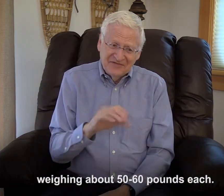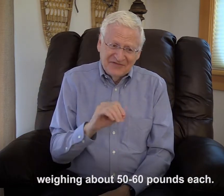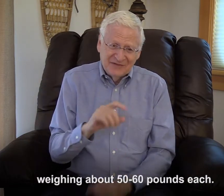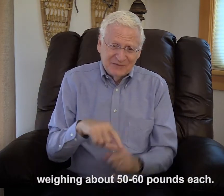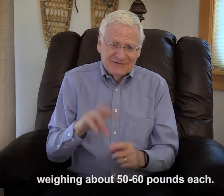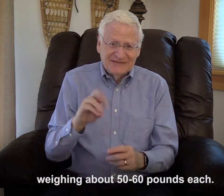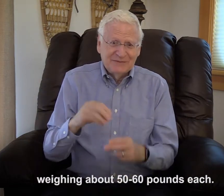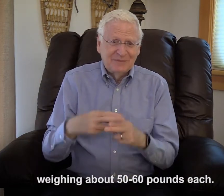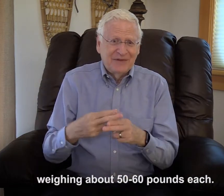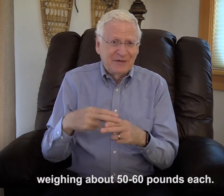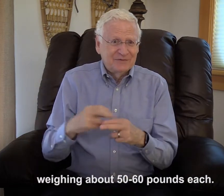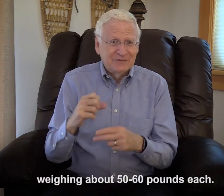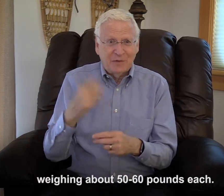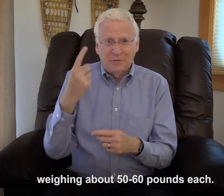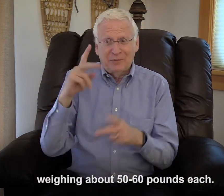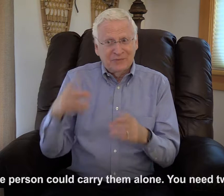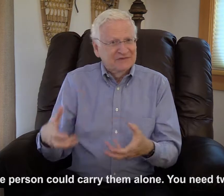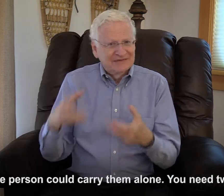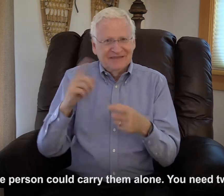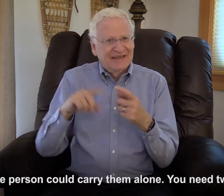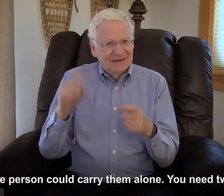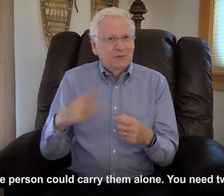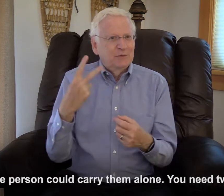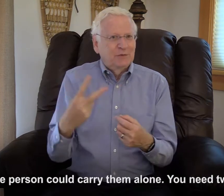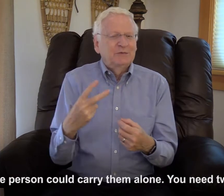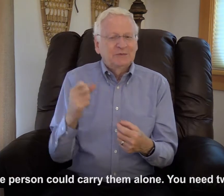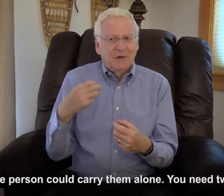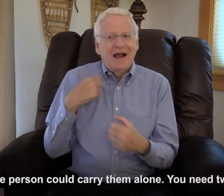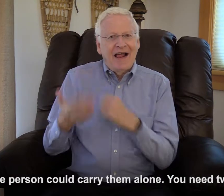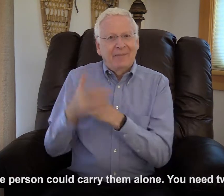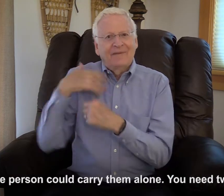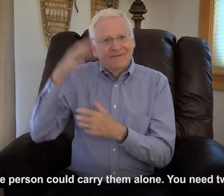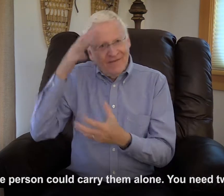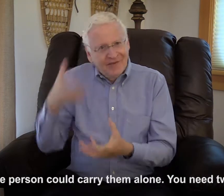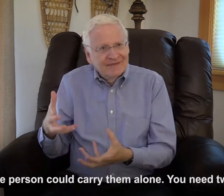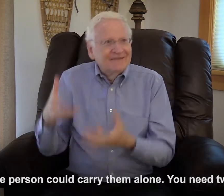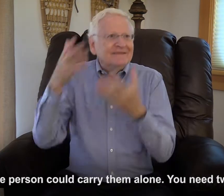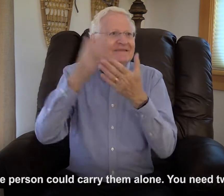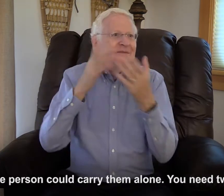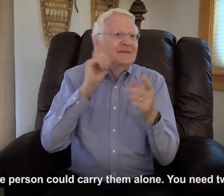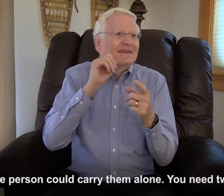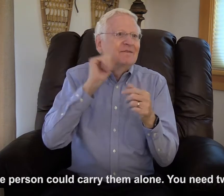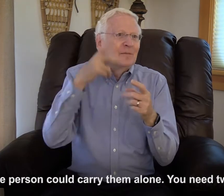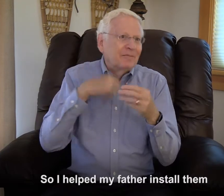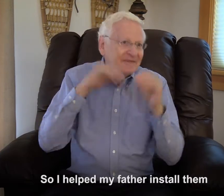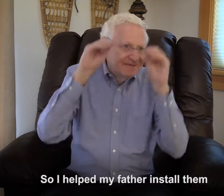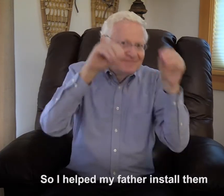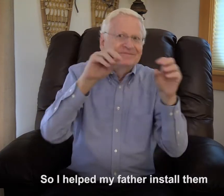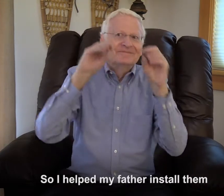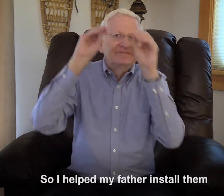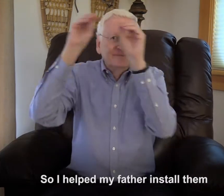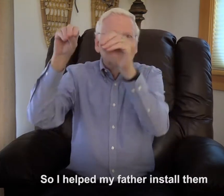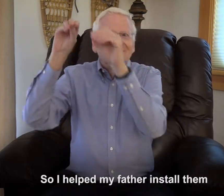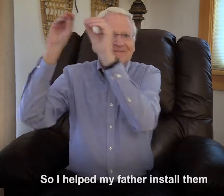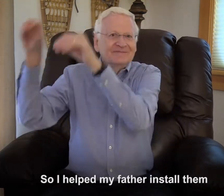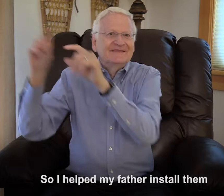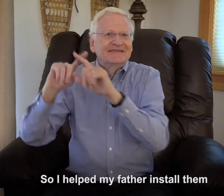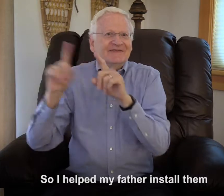50 or 60 pounds each. No one person could carry them alone. You needed two persons. So I helped my father install